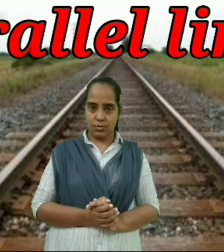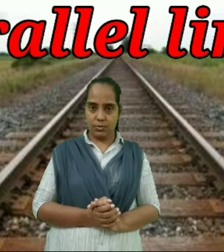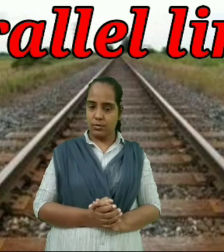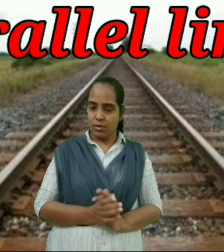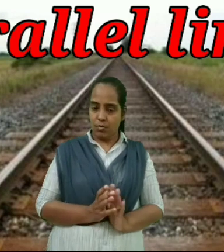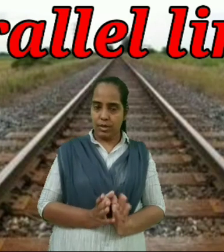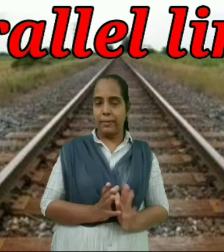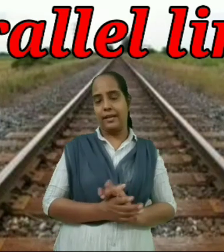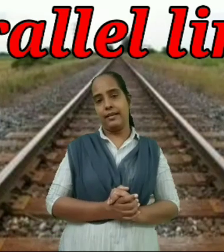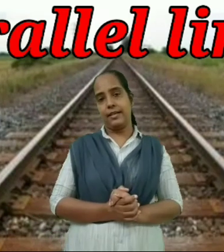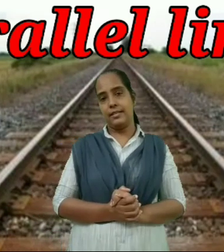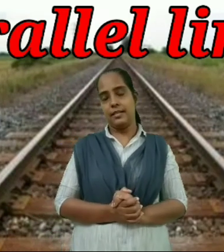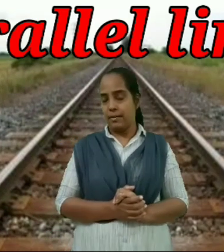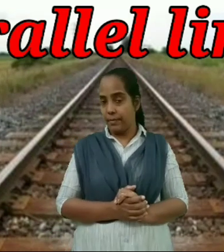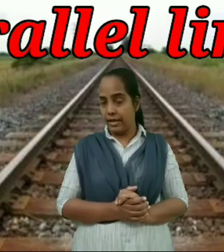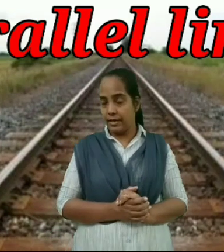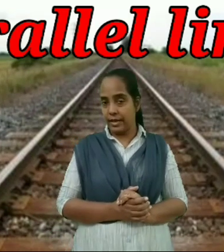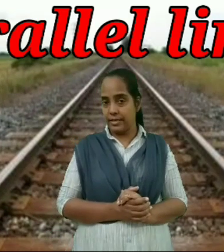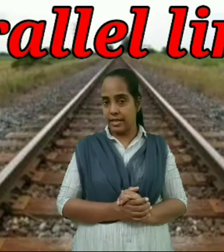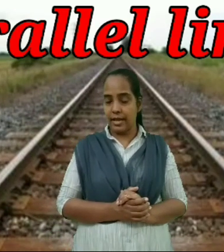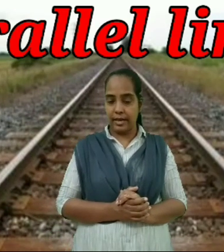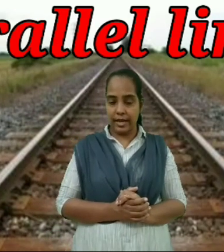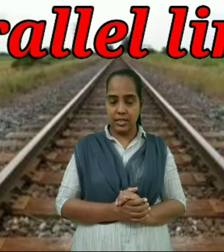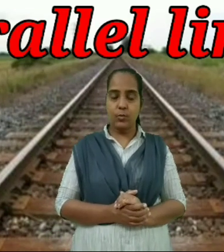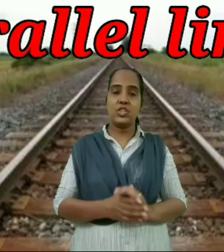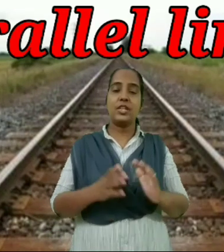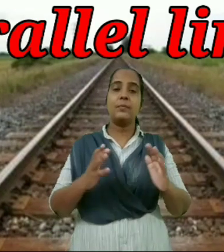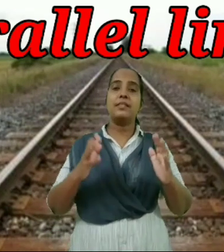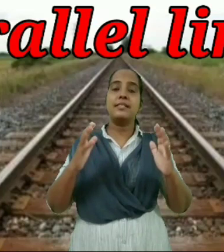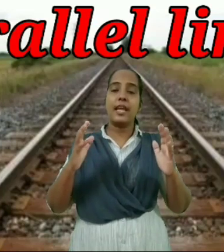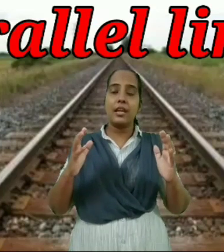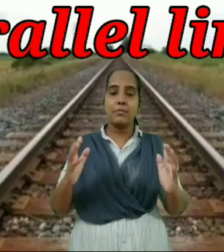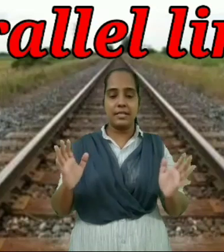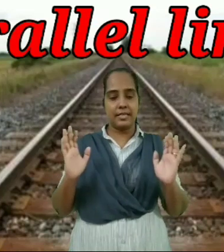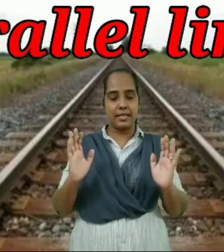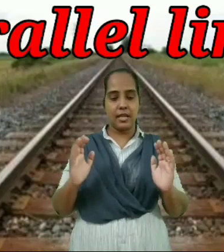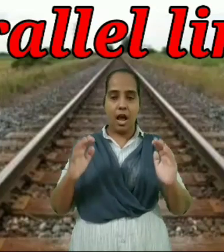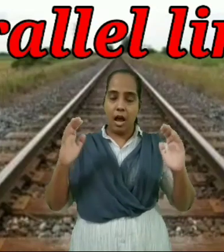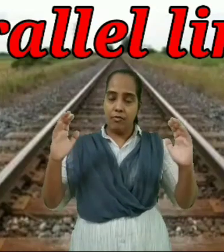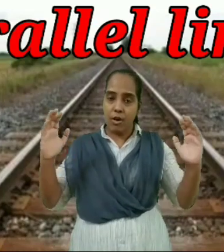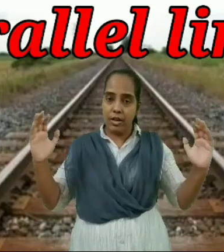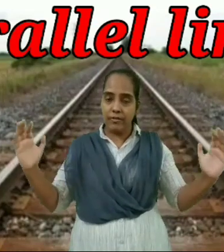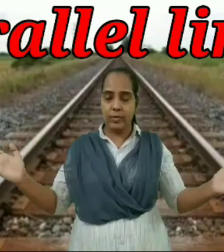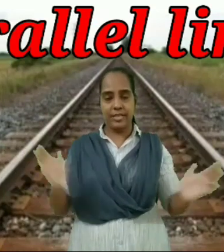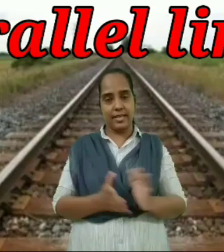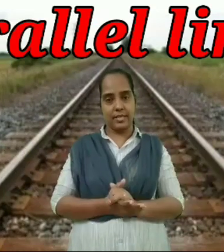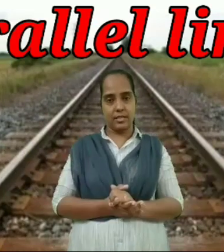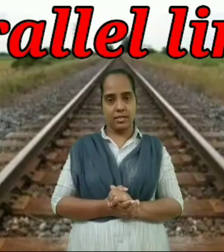So what are parallel lines? Parallel lines are lines which keep the same distance how long ever you extend